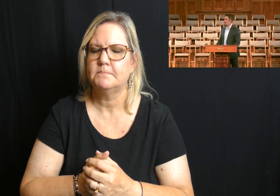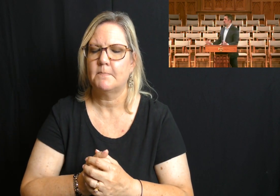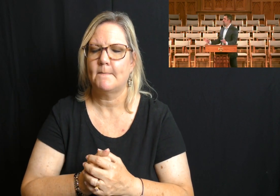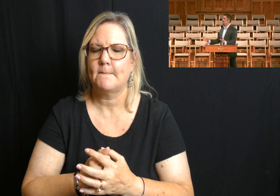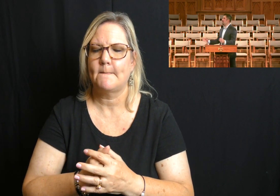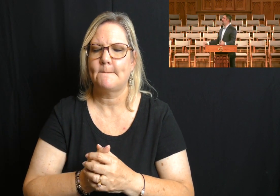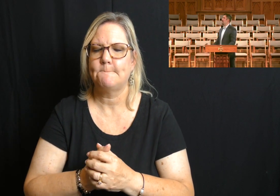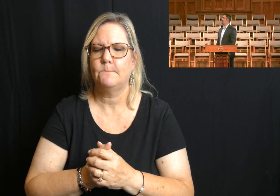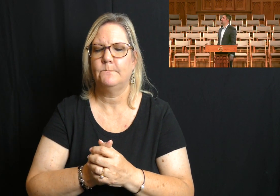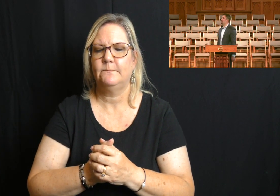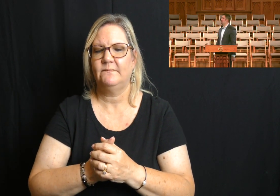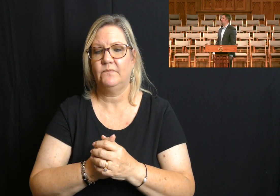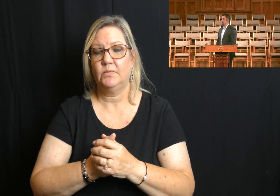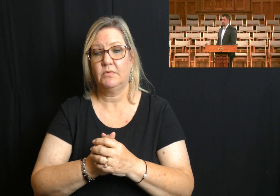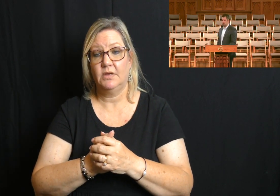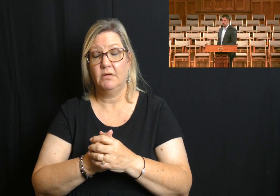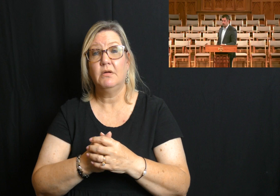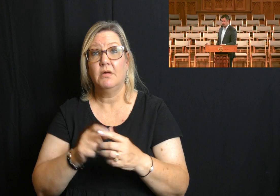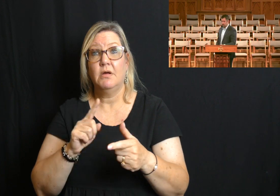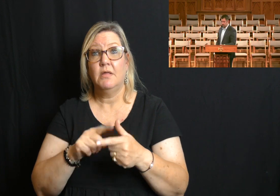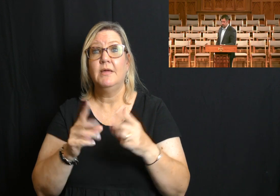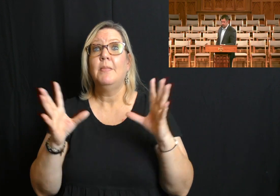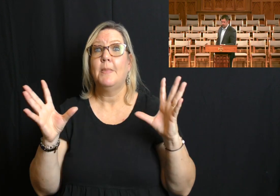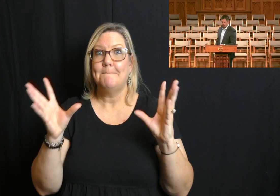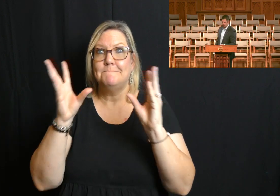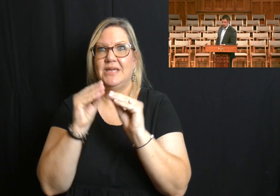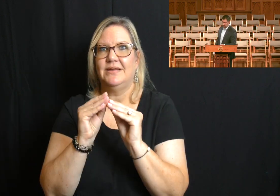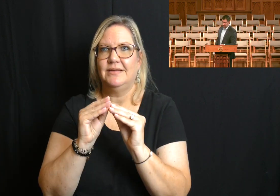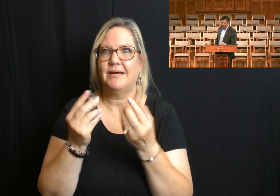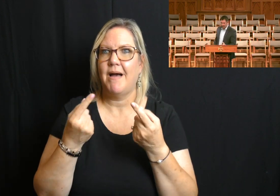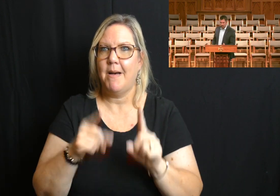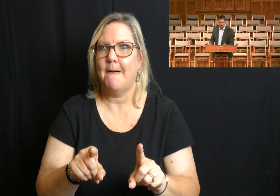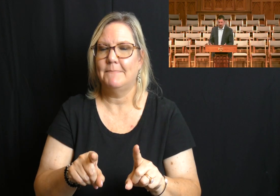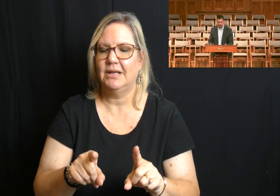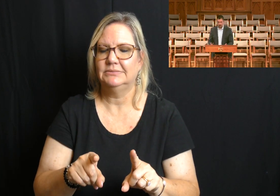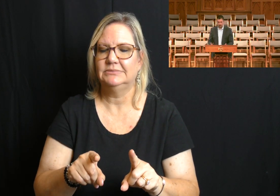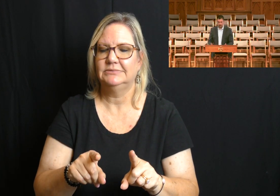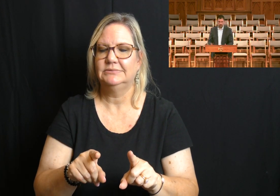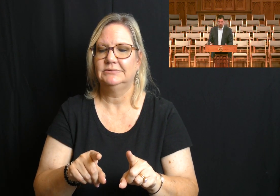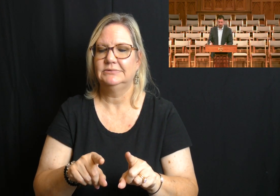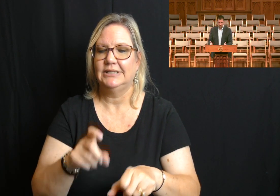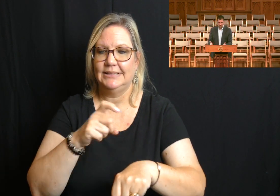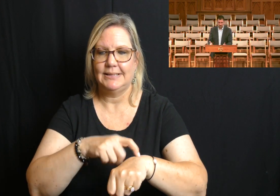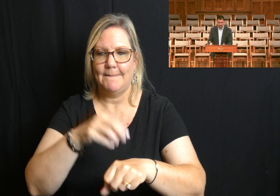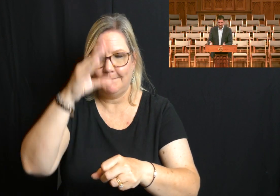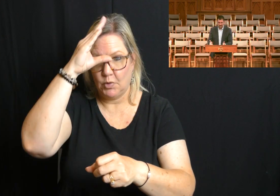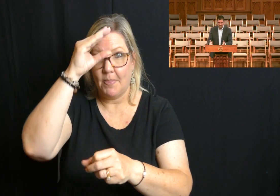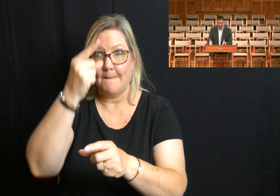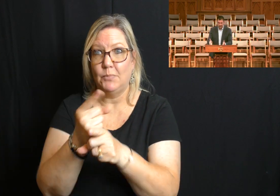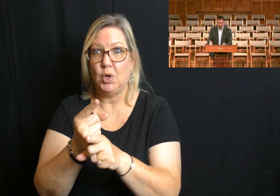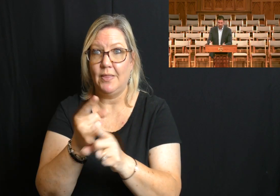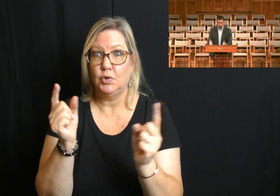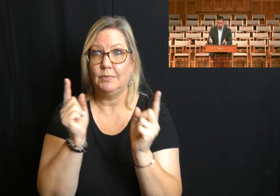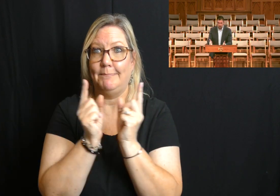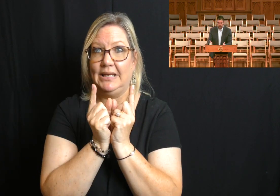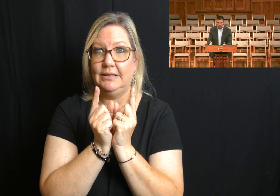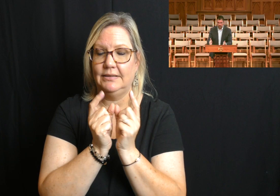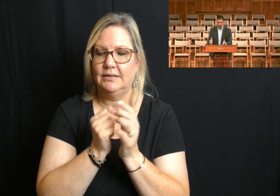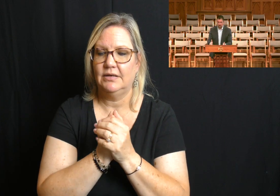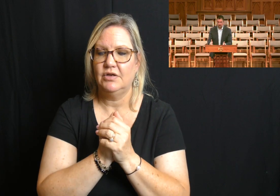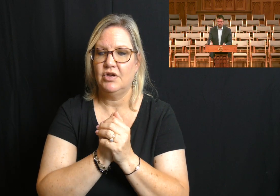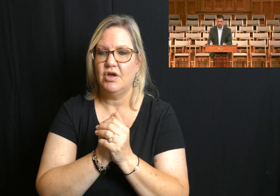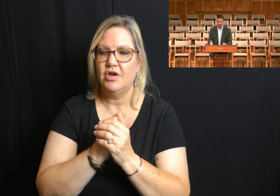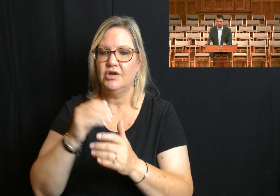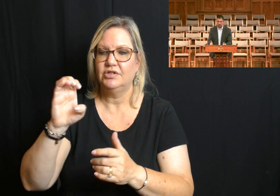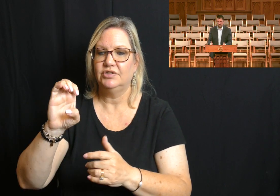The meeting finally happens between the two brothers. The time arrives. Verse 4, it says, then Esau ran